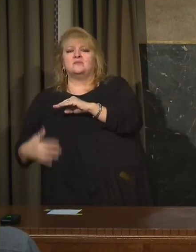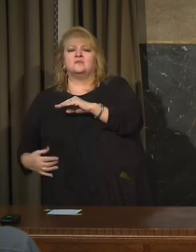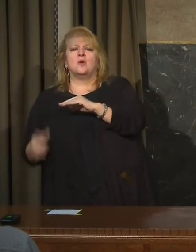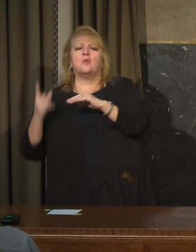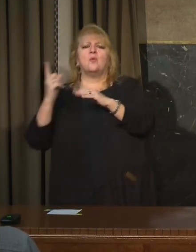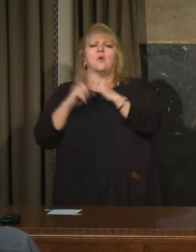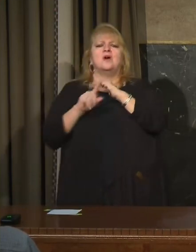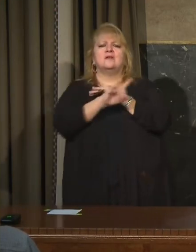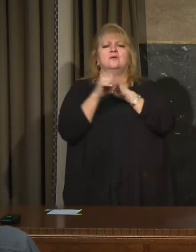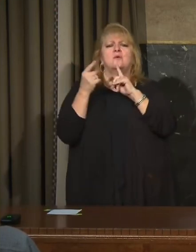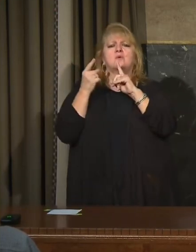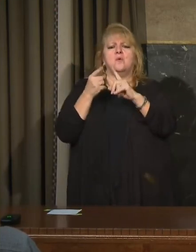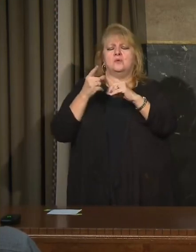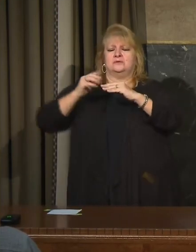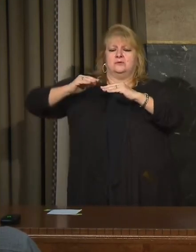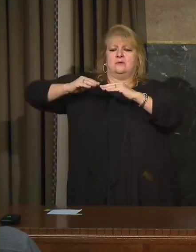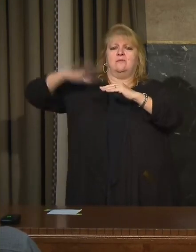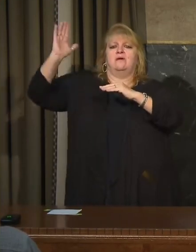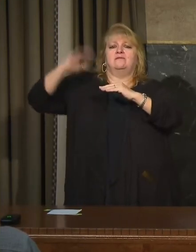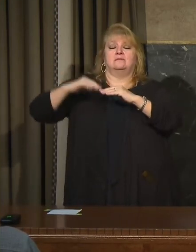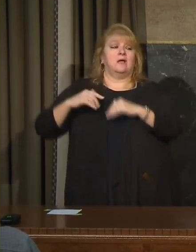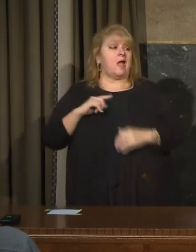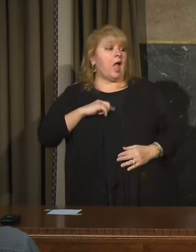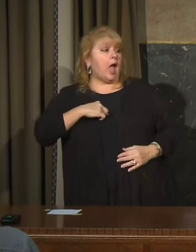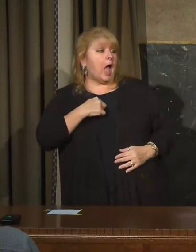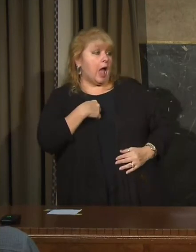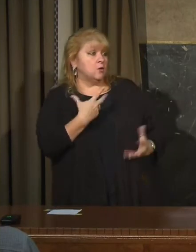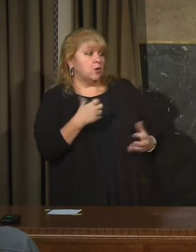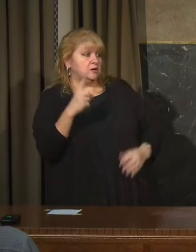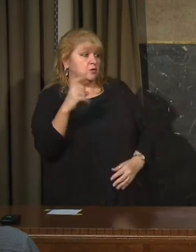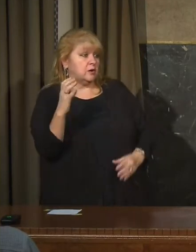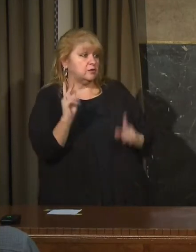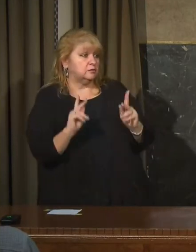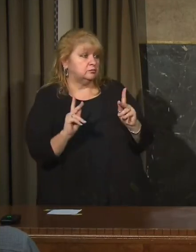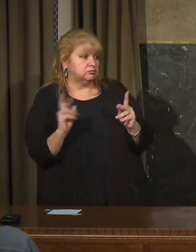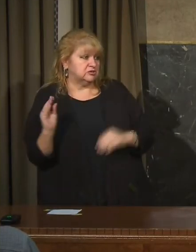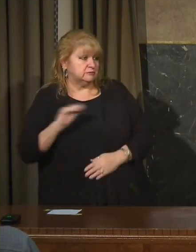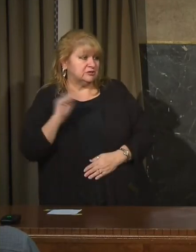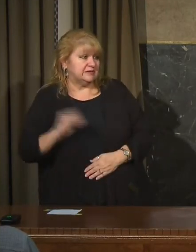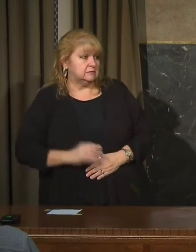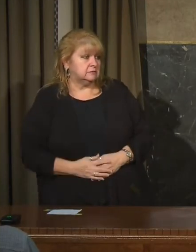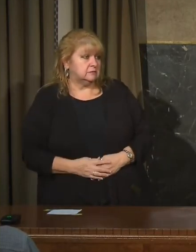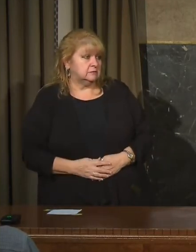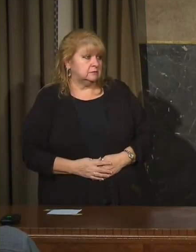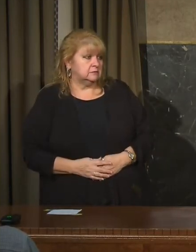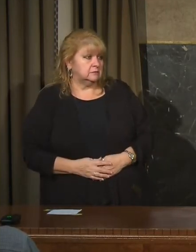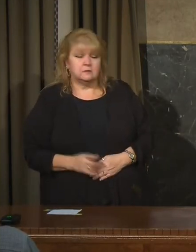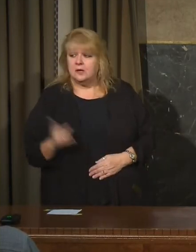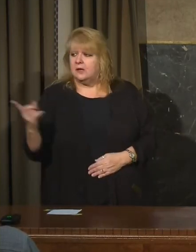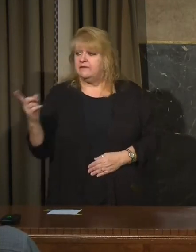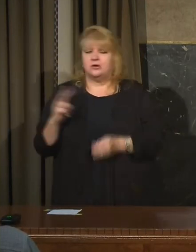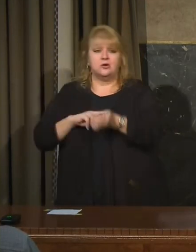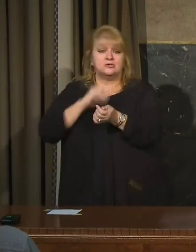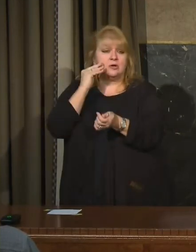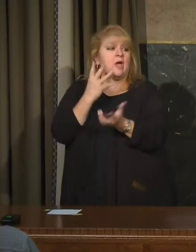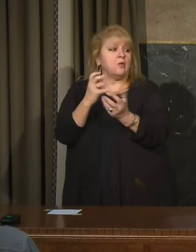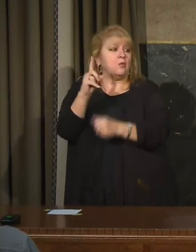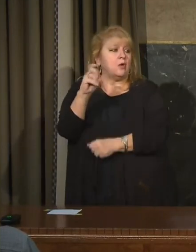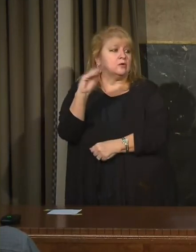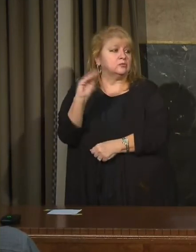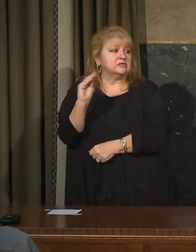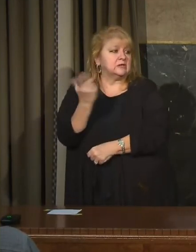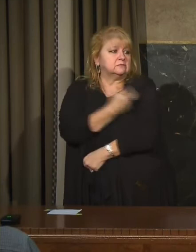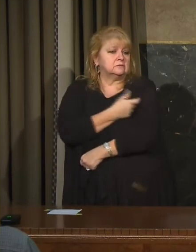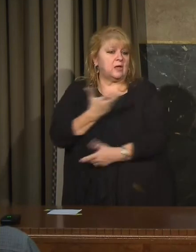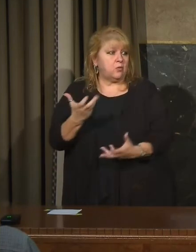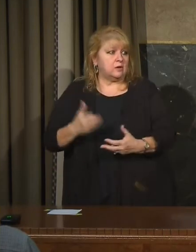trying to reach. I want 100% of those groups, you know, vaccine. And I'll tell you, I know